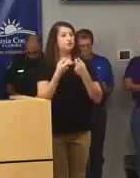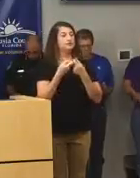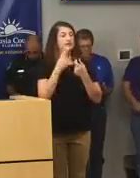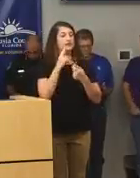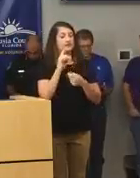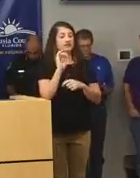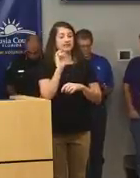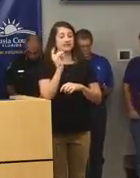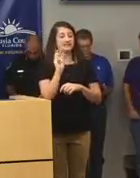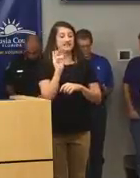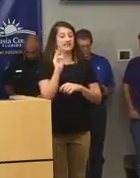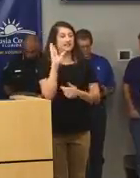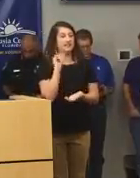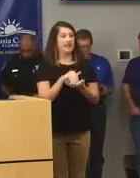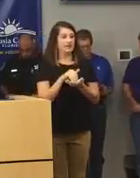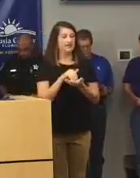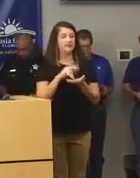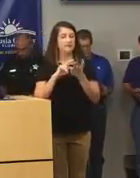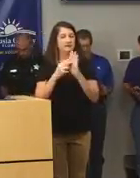out, or 60%.